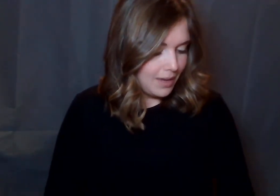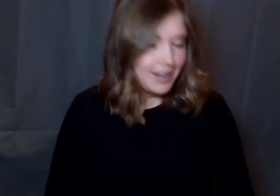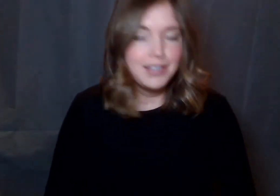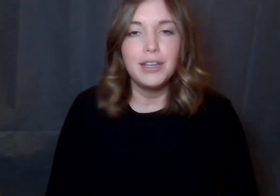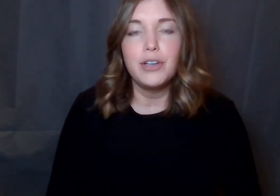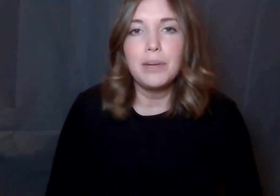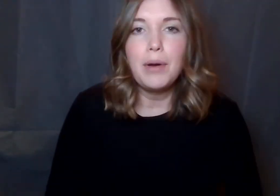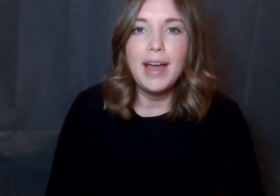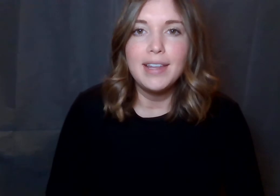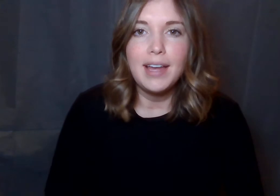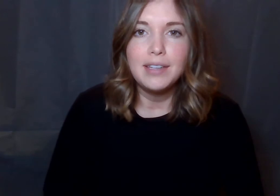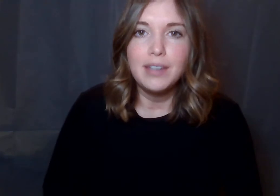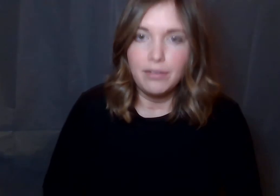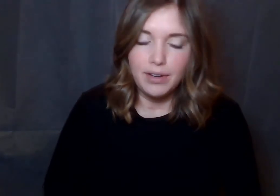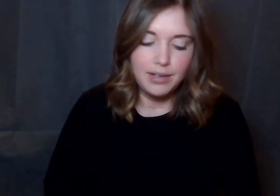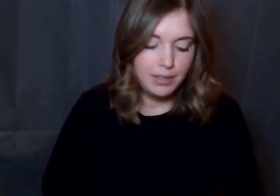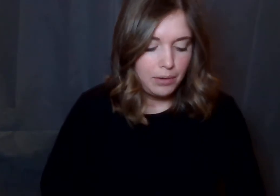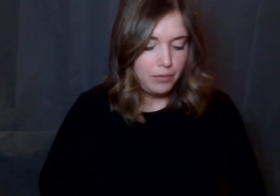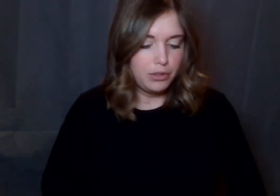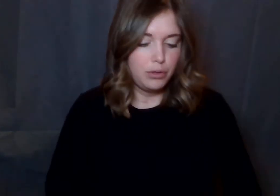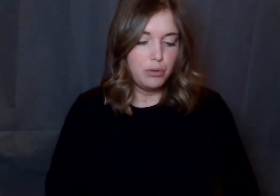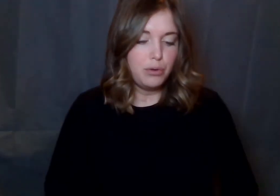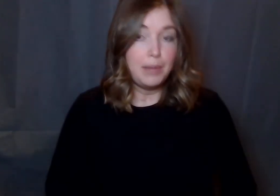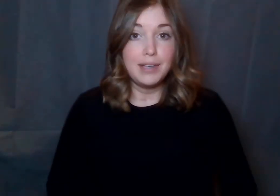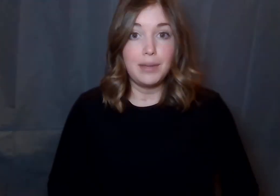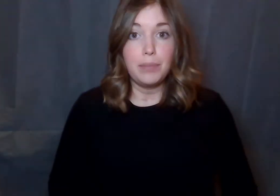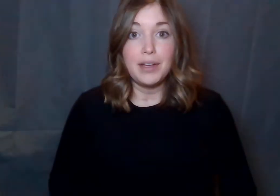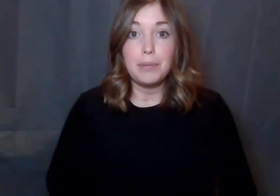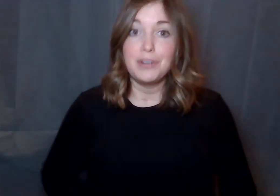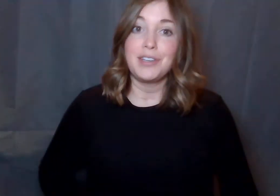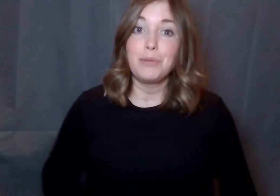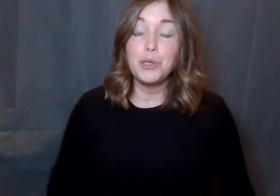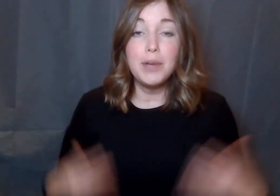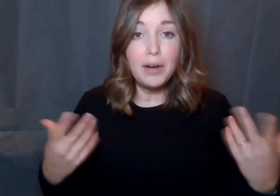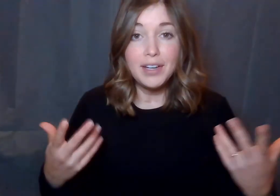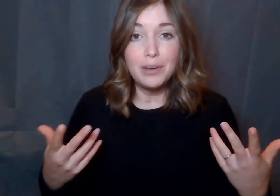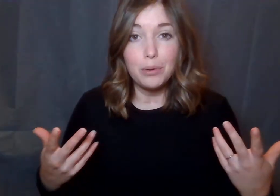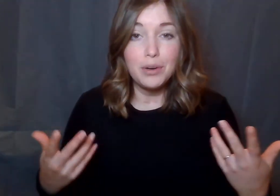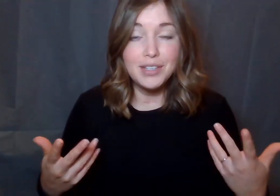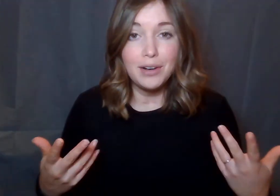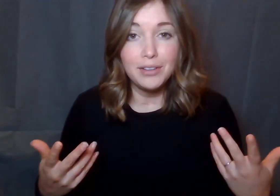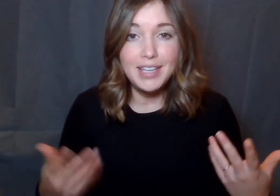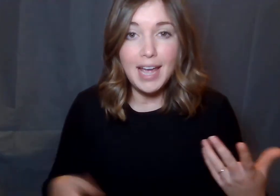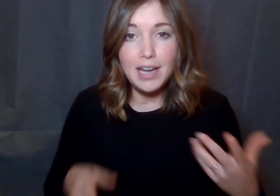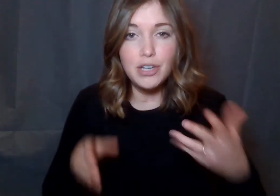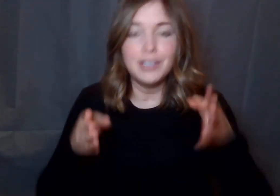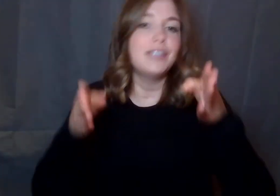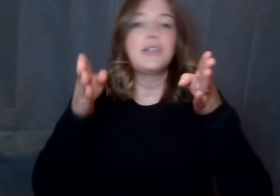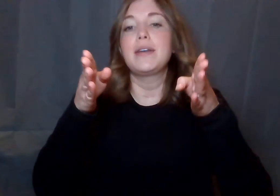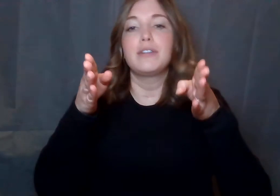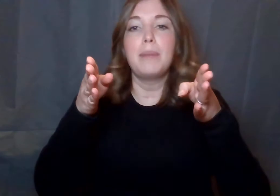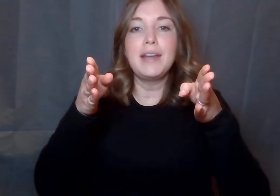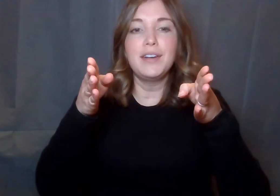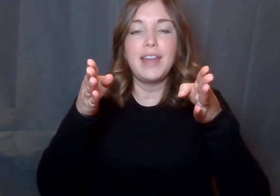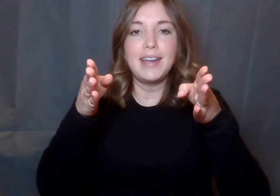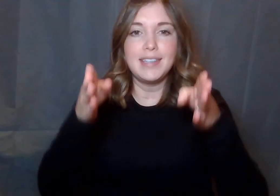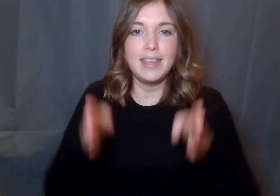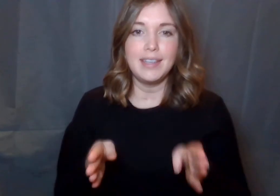And they're talking about adding that suffix to make something a person, which we already know is called the agent. So as a reminder, that is